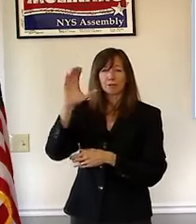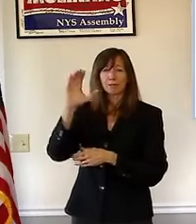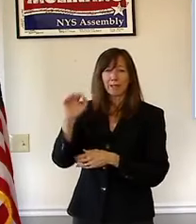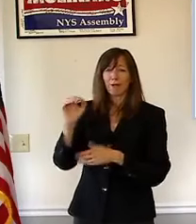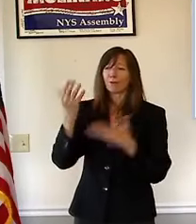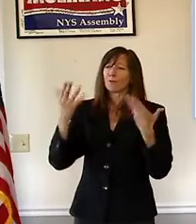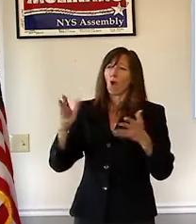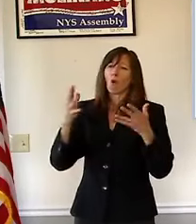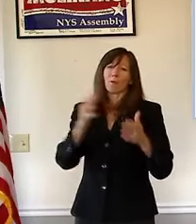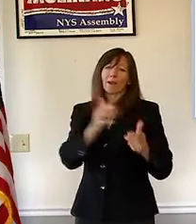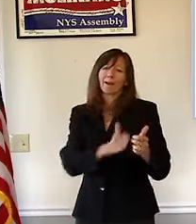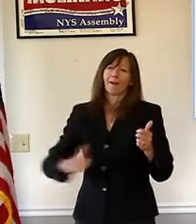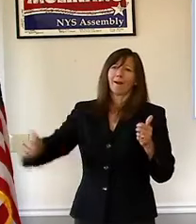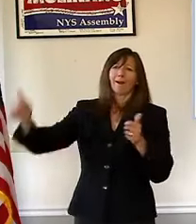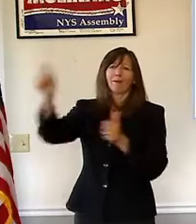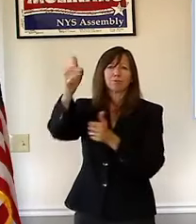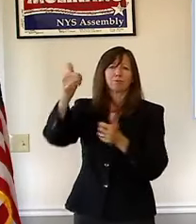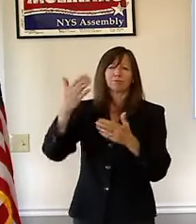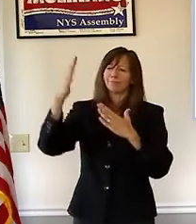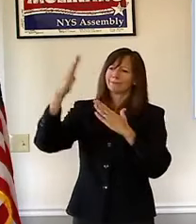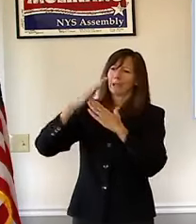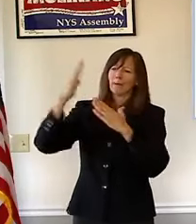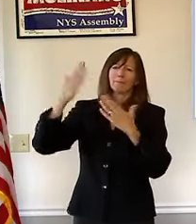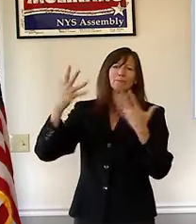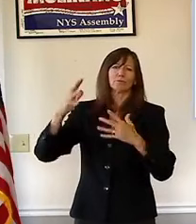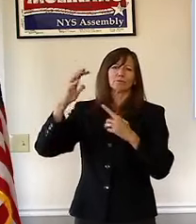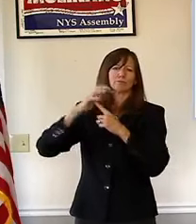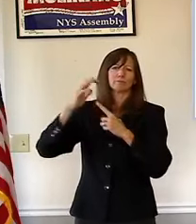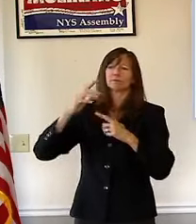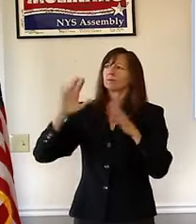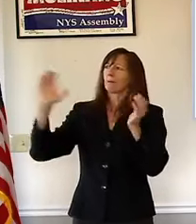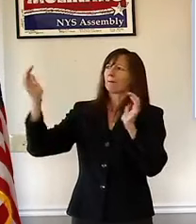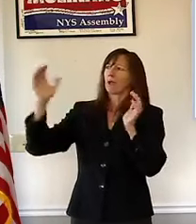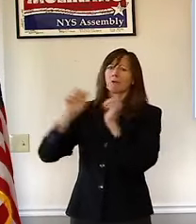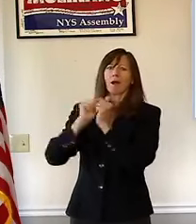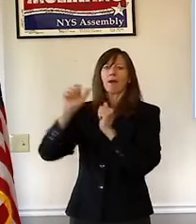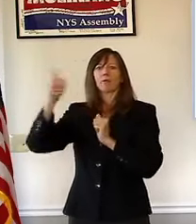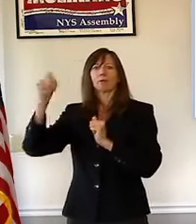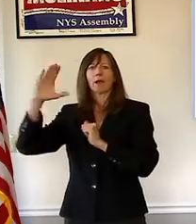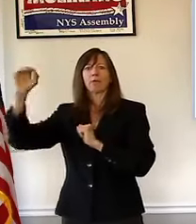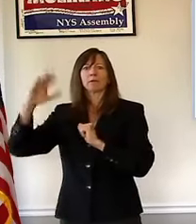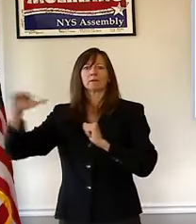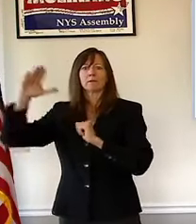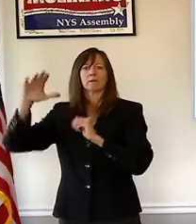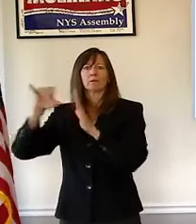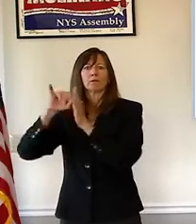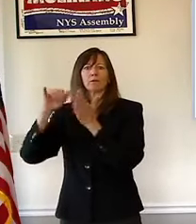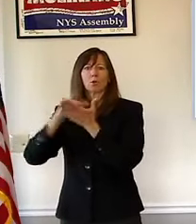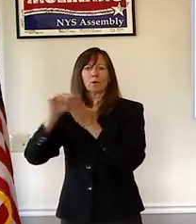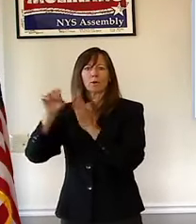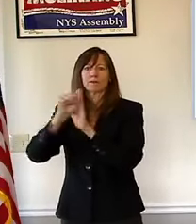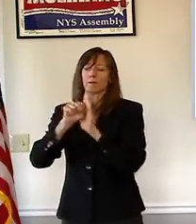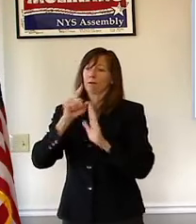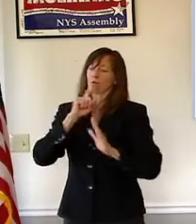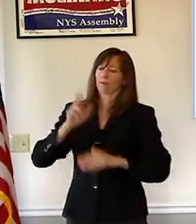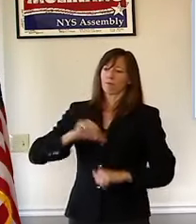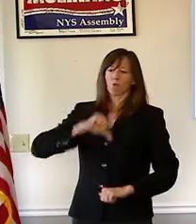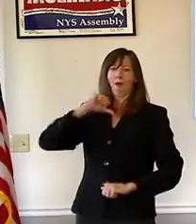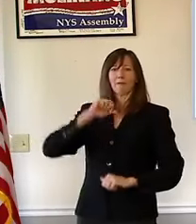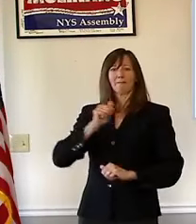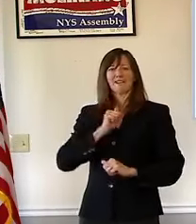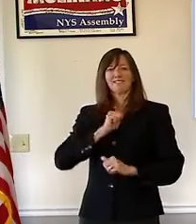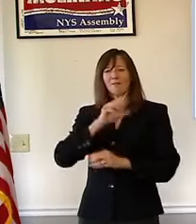State. And I'm very proud to have been a member of law enforcement in New York, in Dutchess County specifically, for over 32